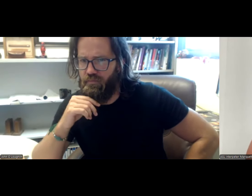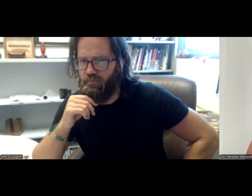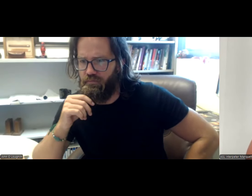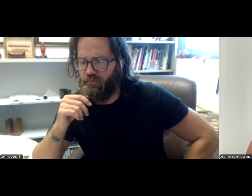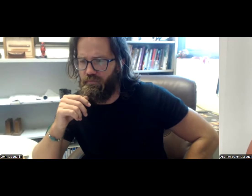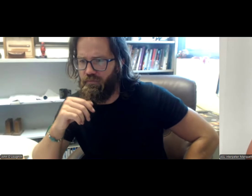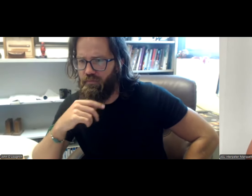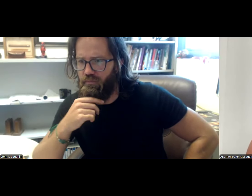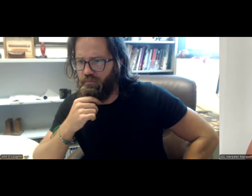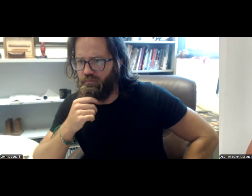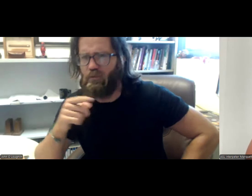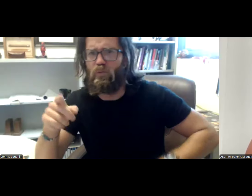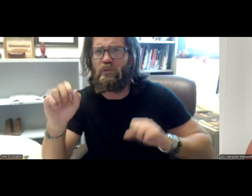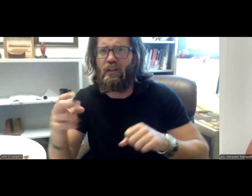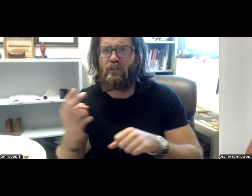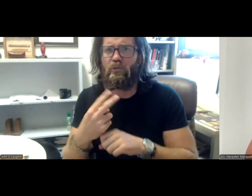Okay.